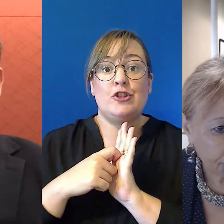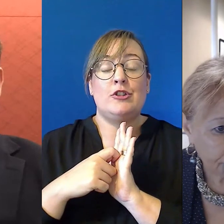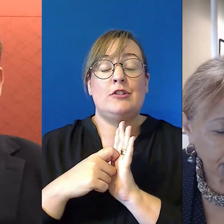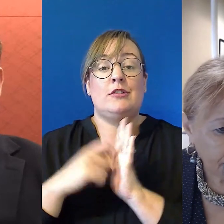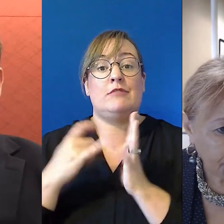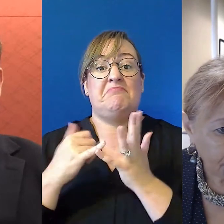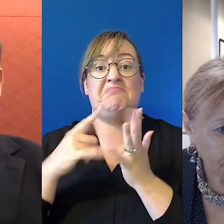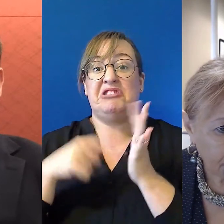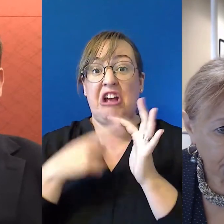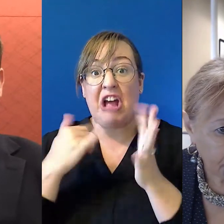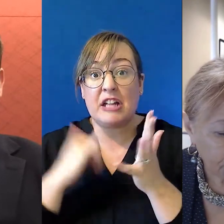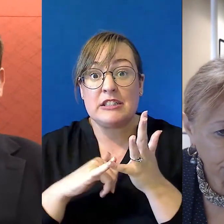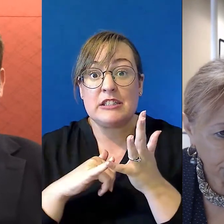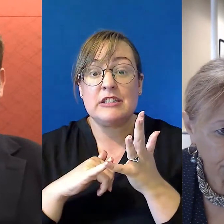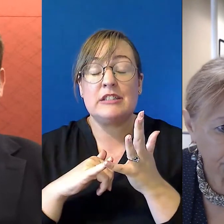delivery of